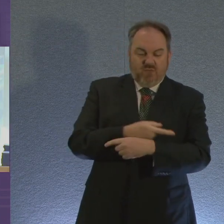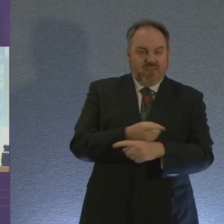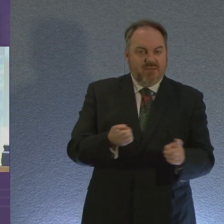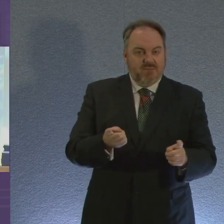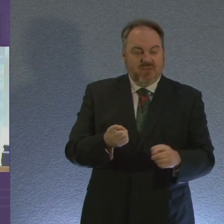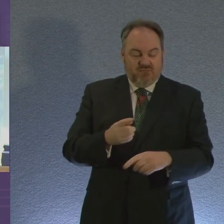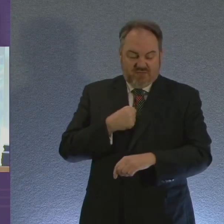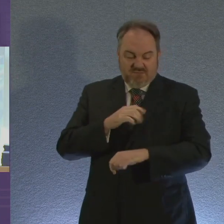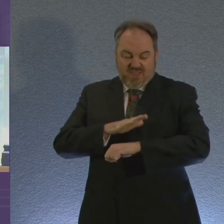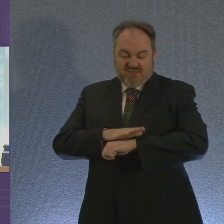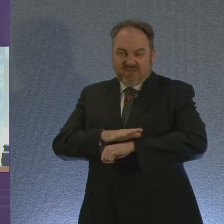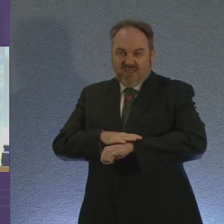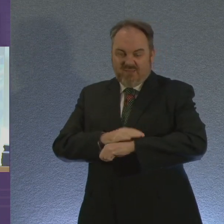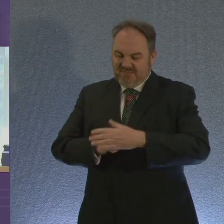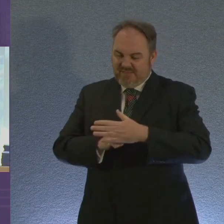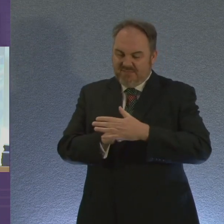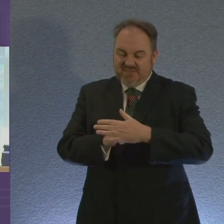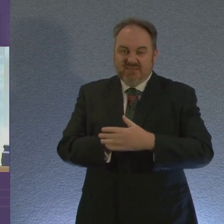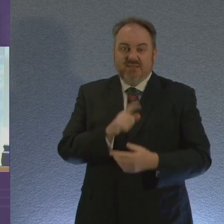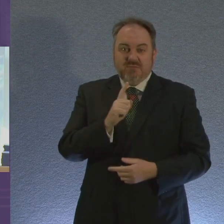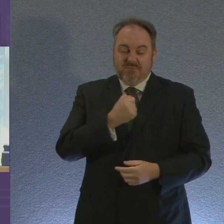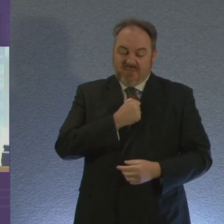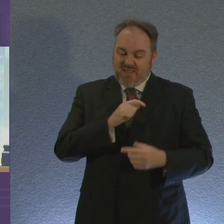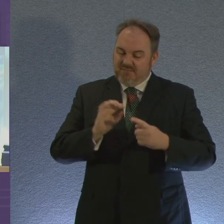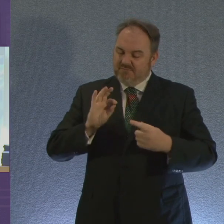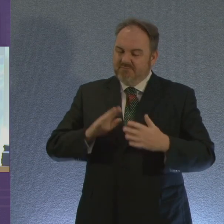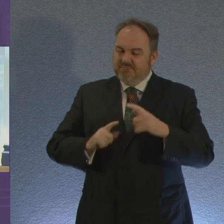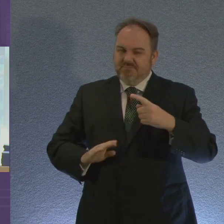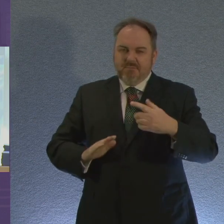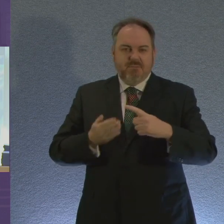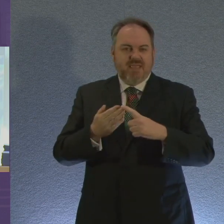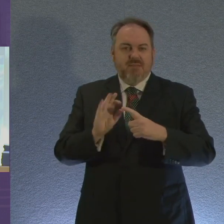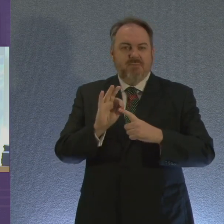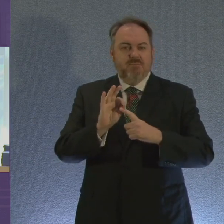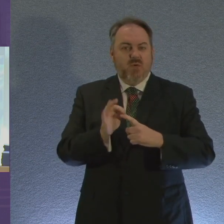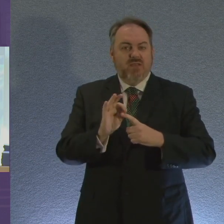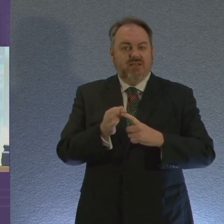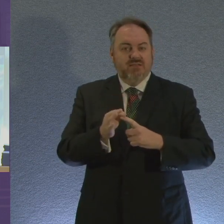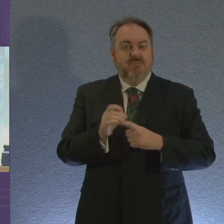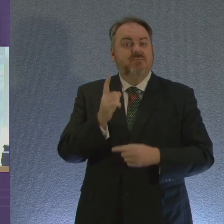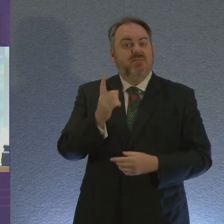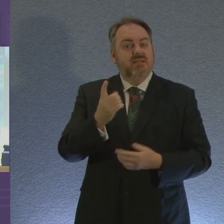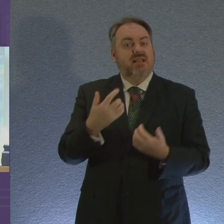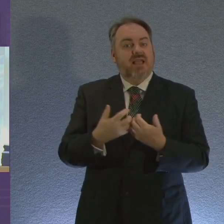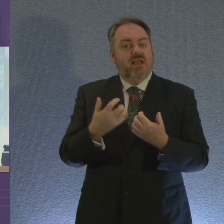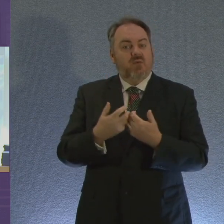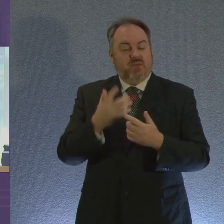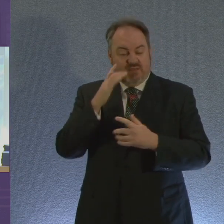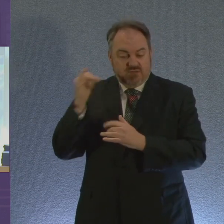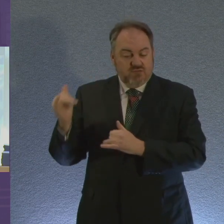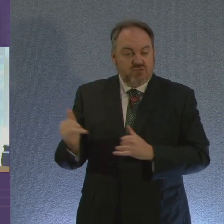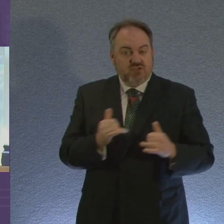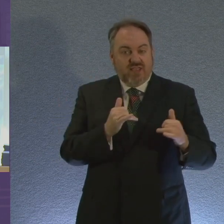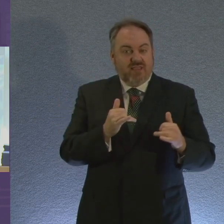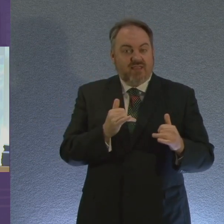and I'd like to end on this one. The cross-party working and productive scrutiny, coupled with the